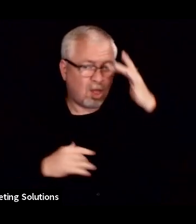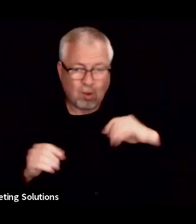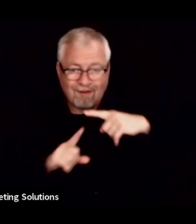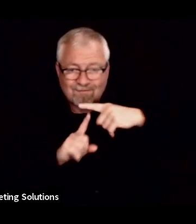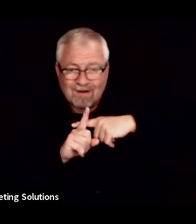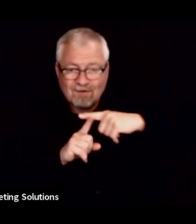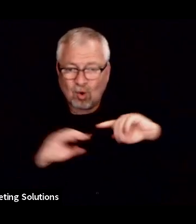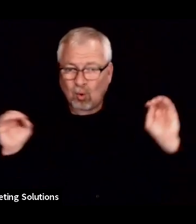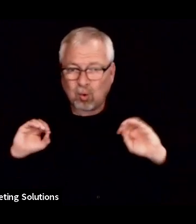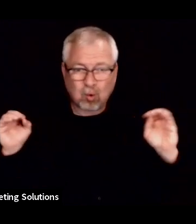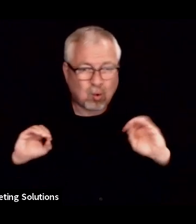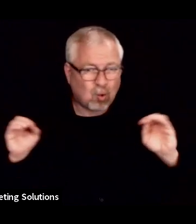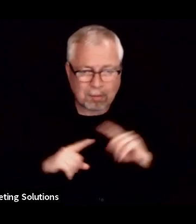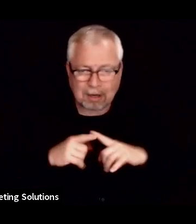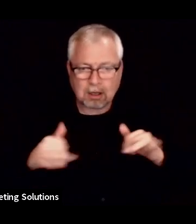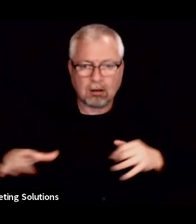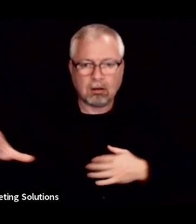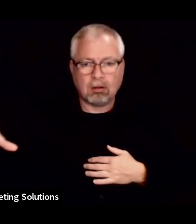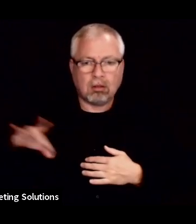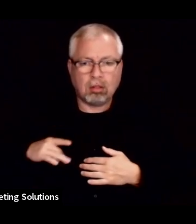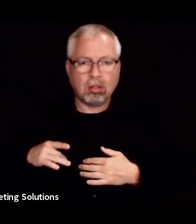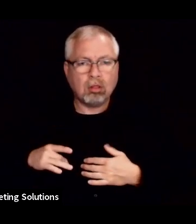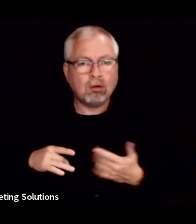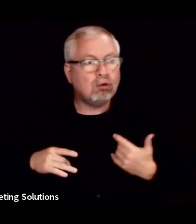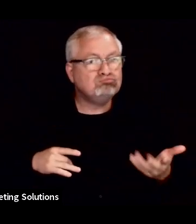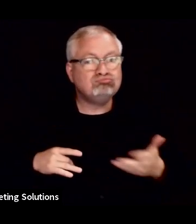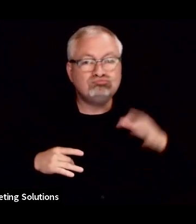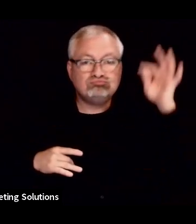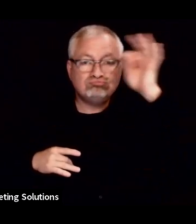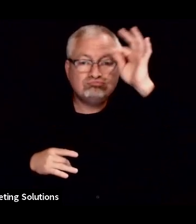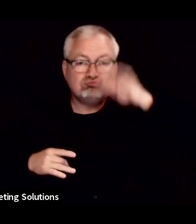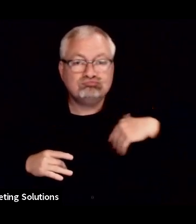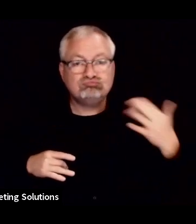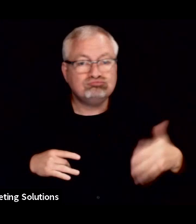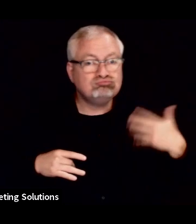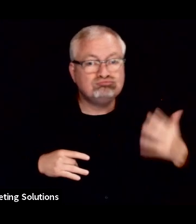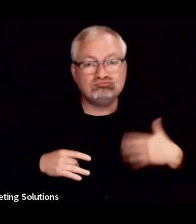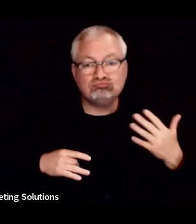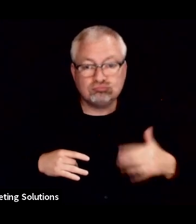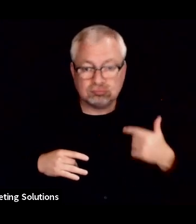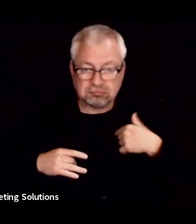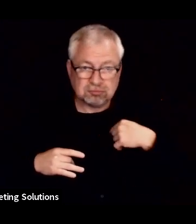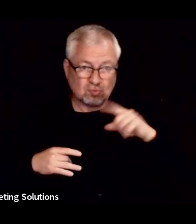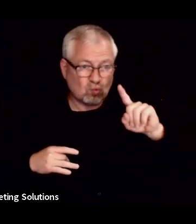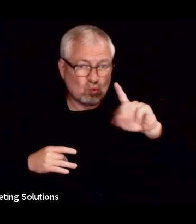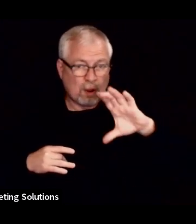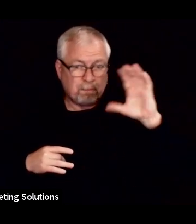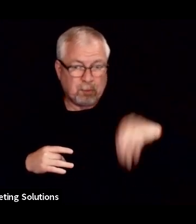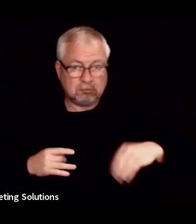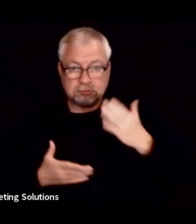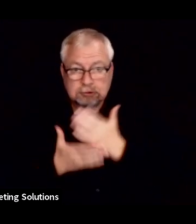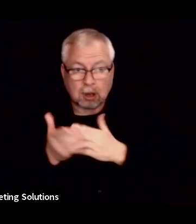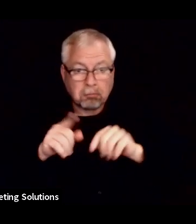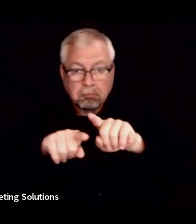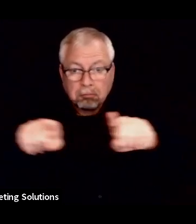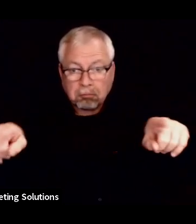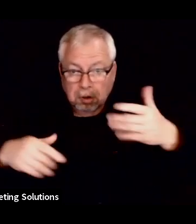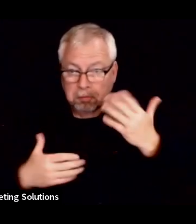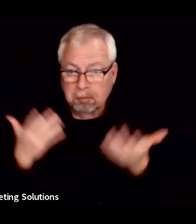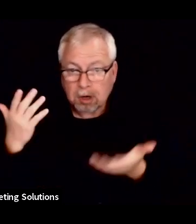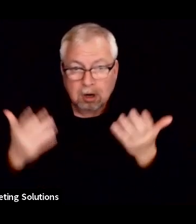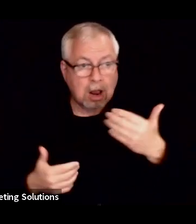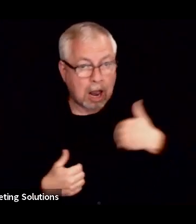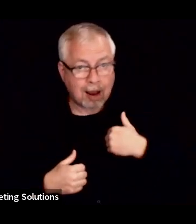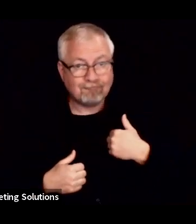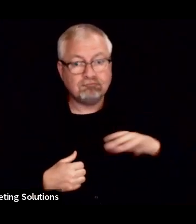symptoms, that it's okay to go and spend time with friends. We want people